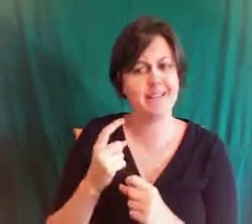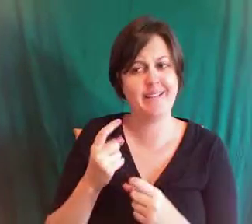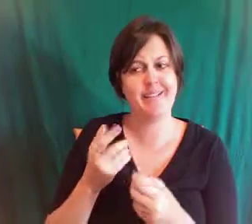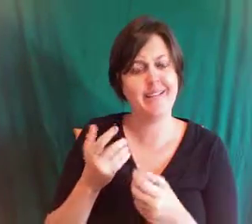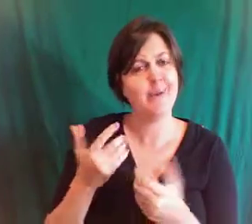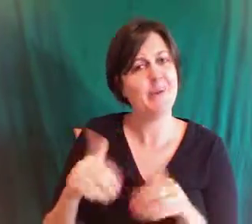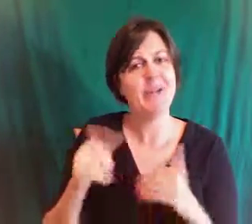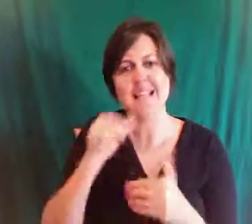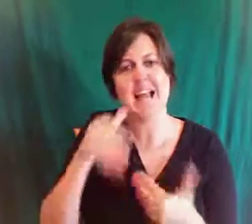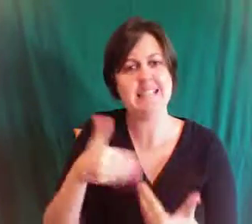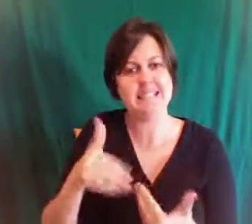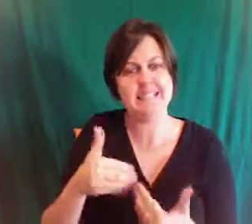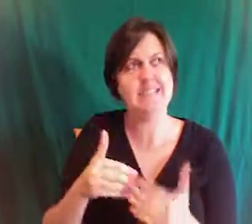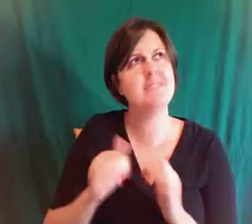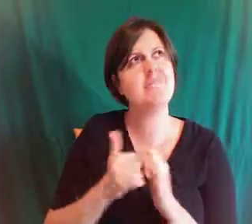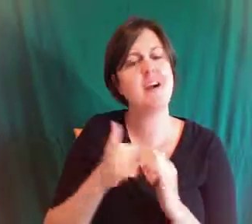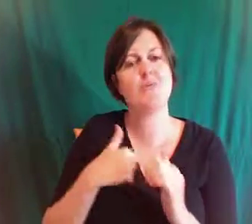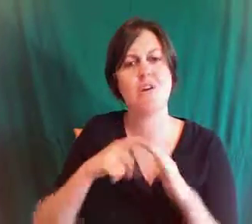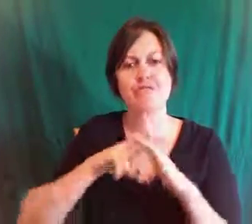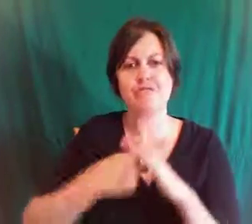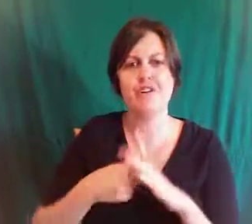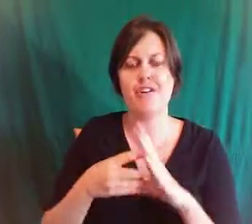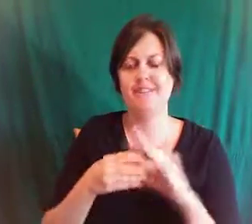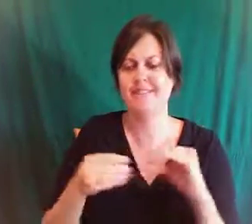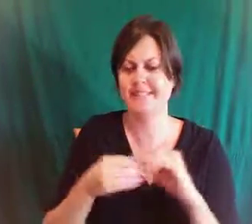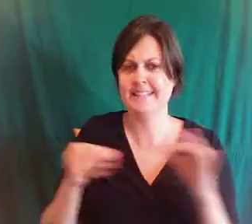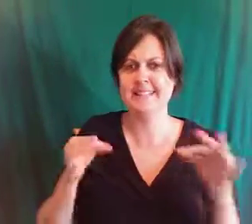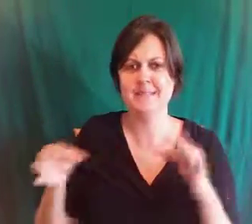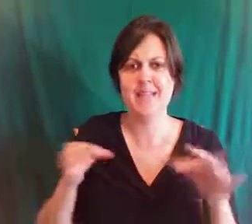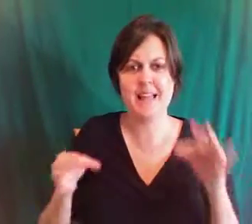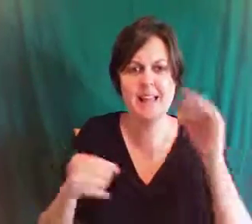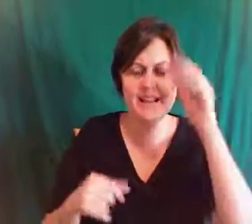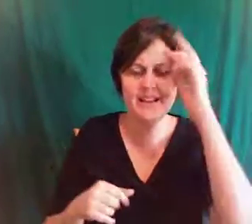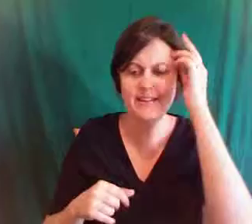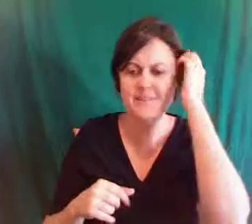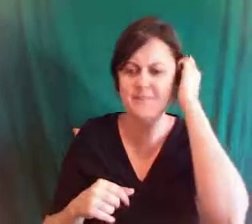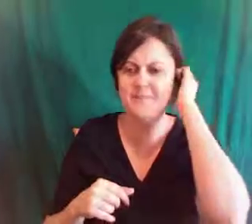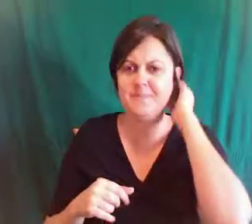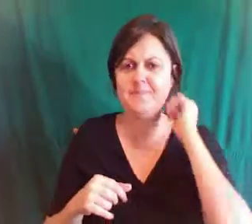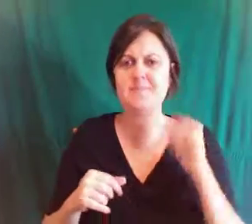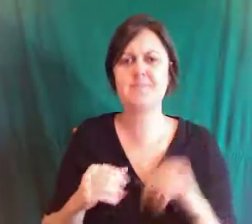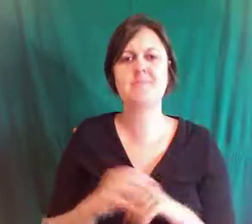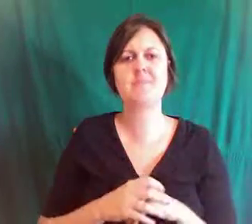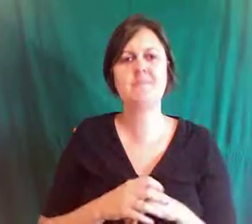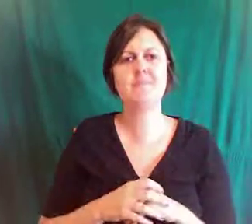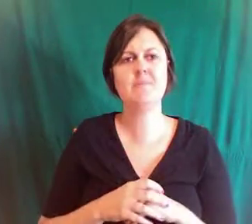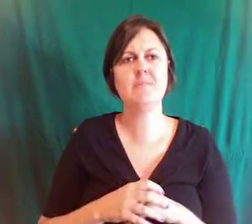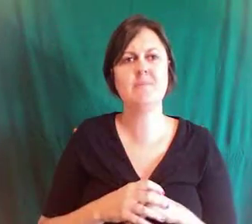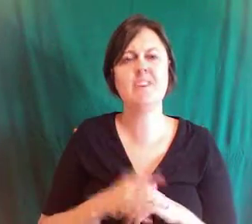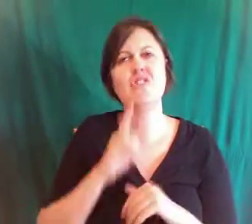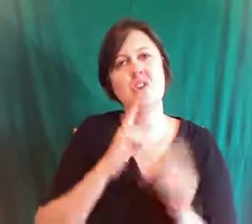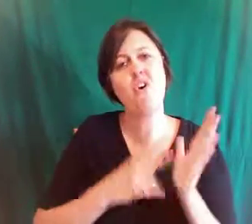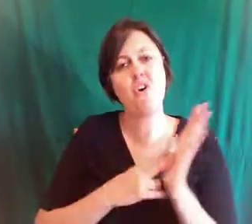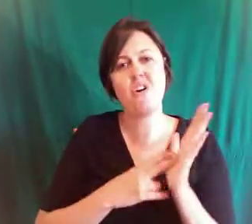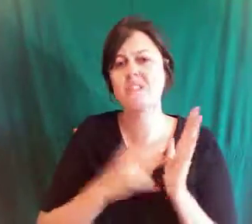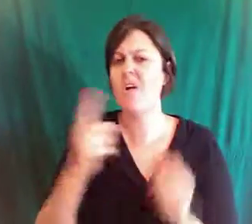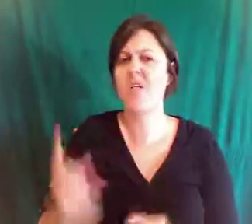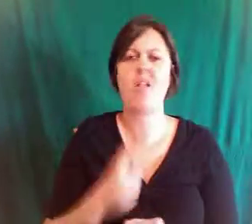where can I start? I think it had always, to be honest, it was always in my head. I had a